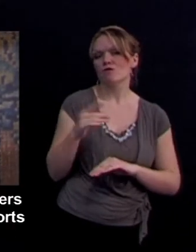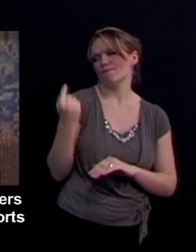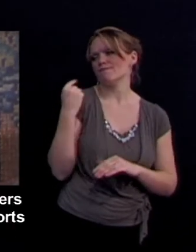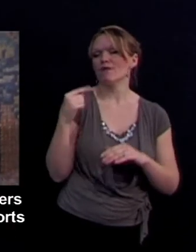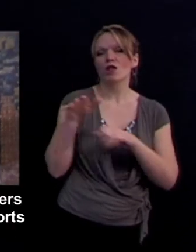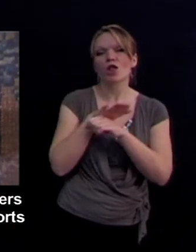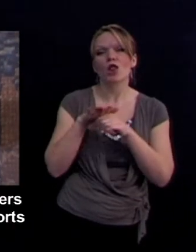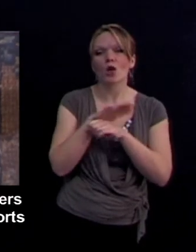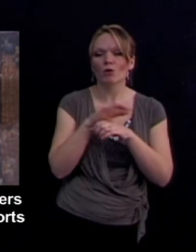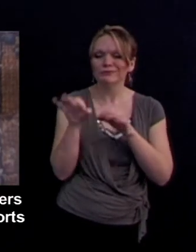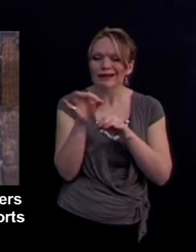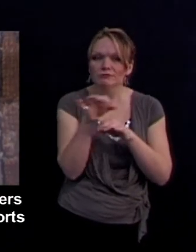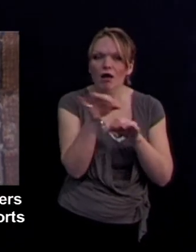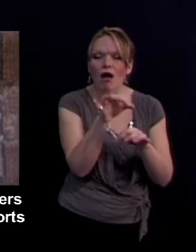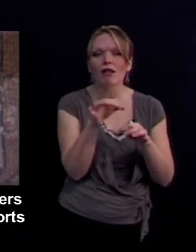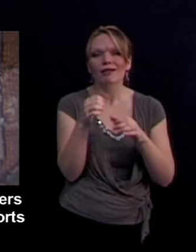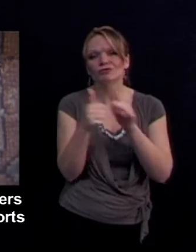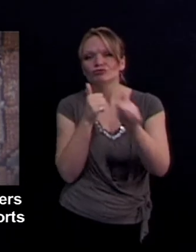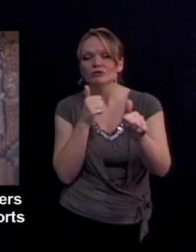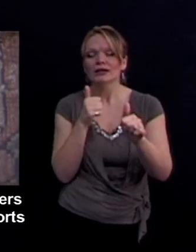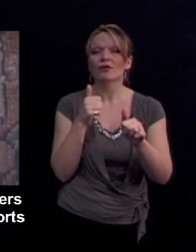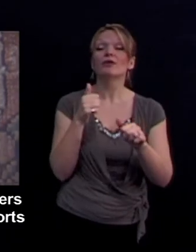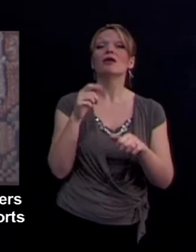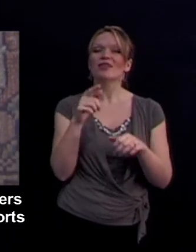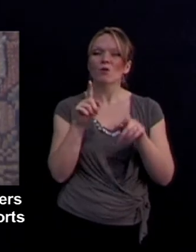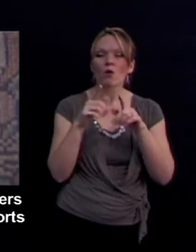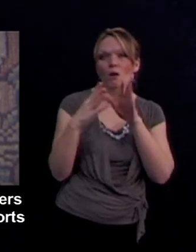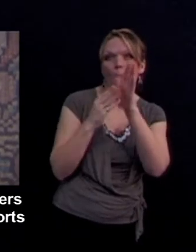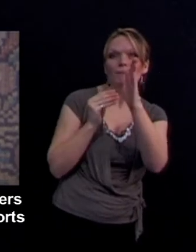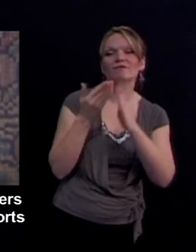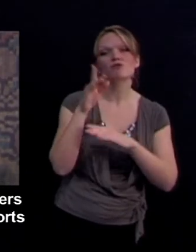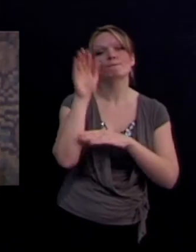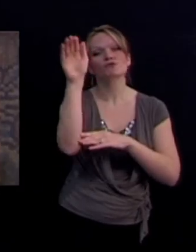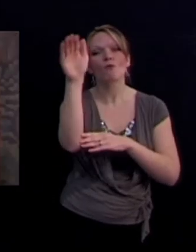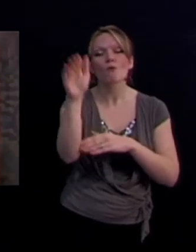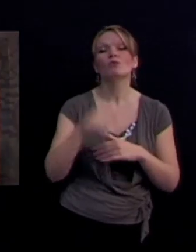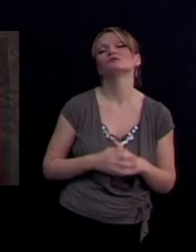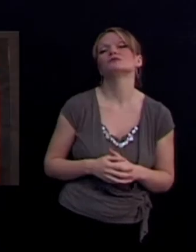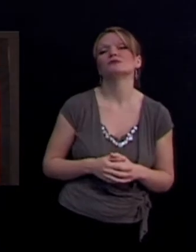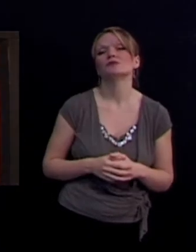thing local weavers made to rival expensive foreign imports.